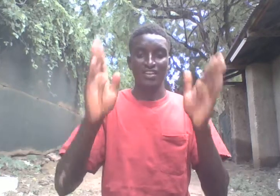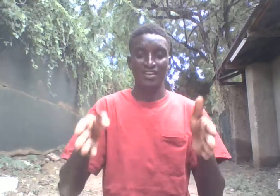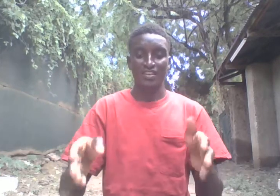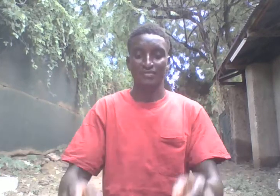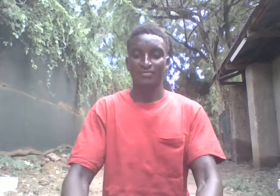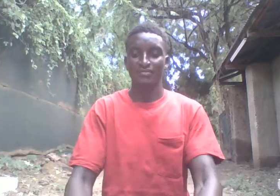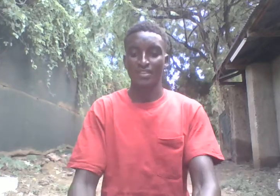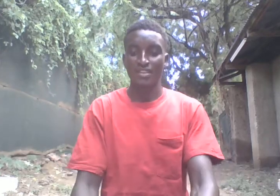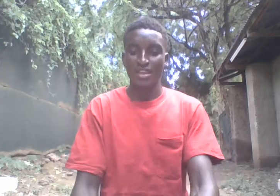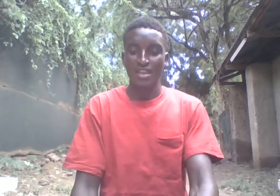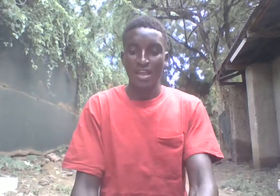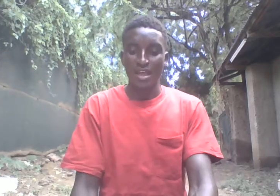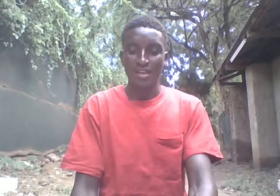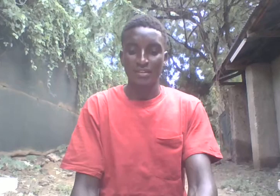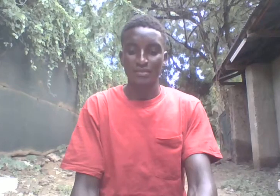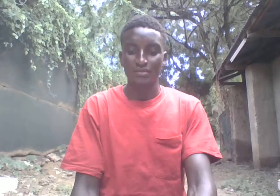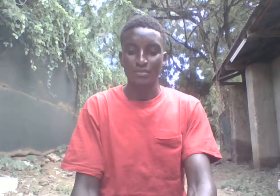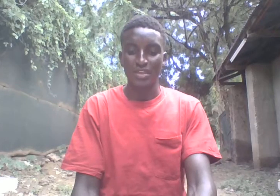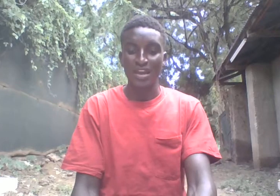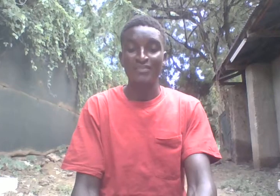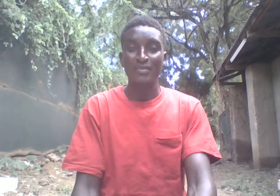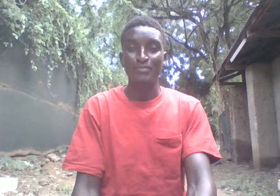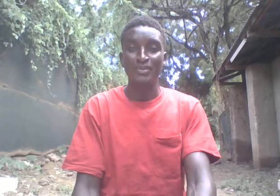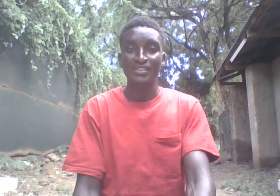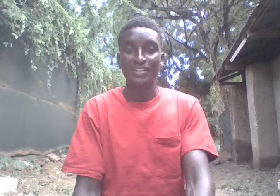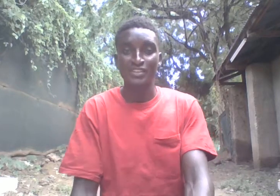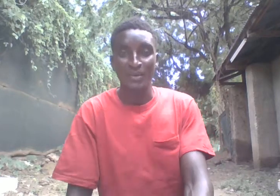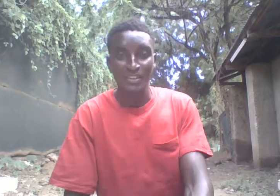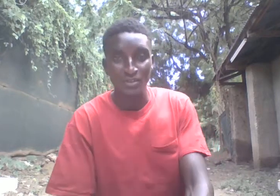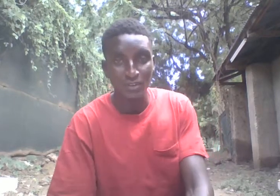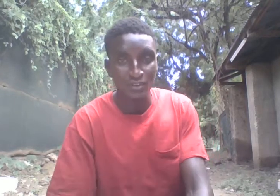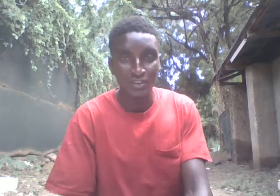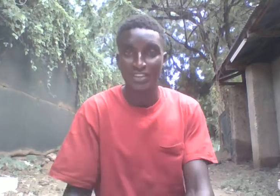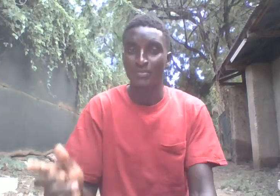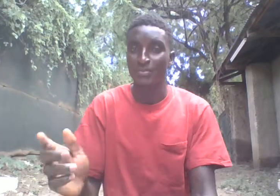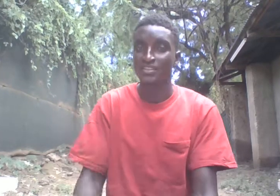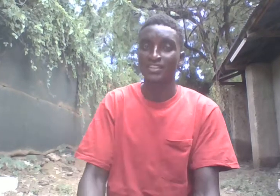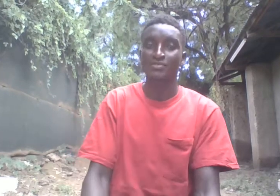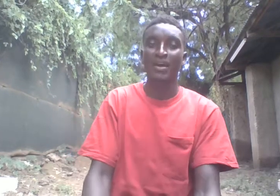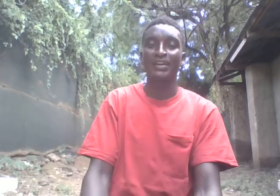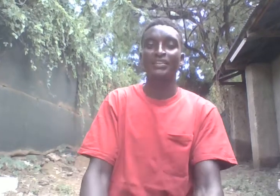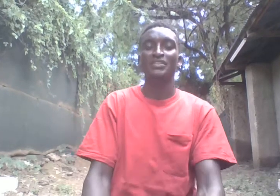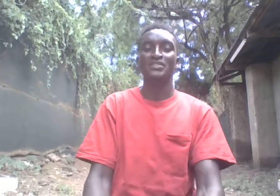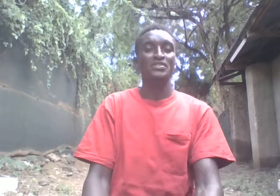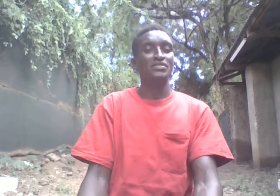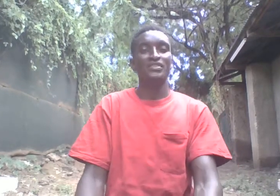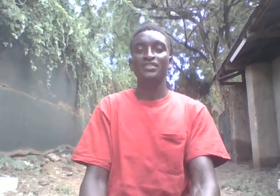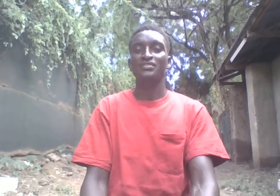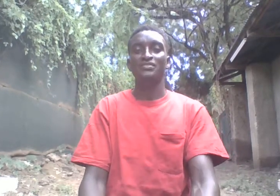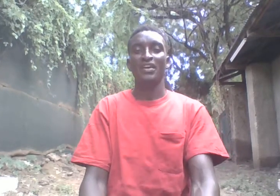designer. We have business person or rather businessman. We just sign